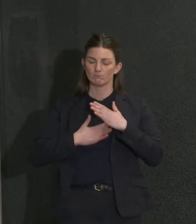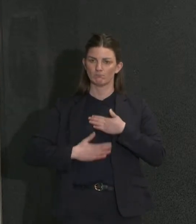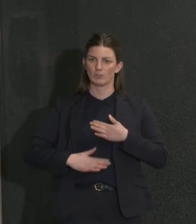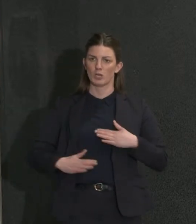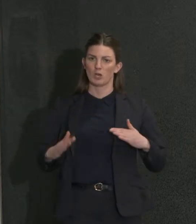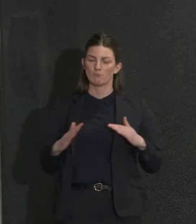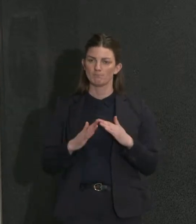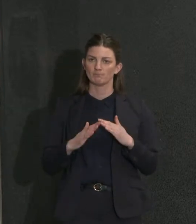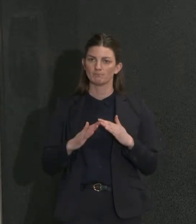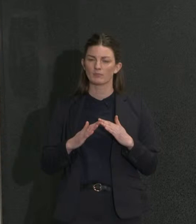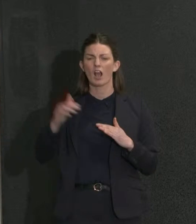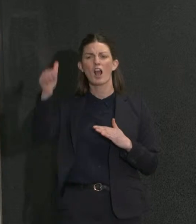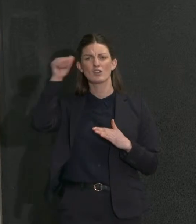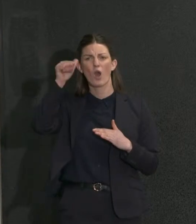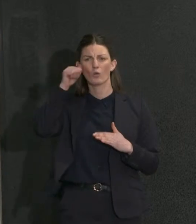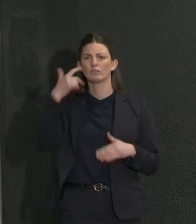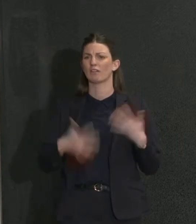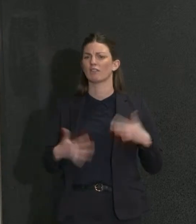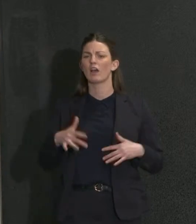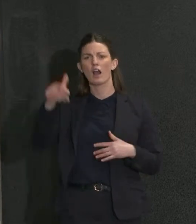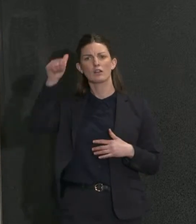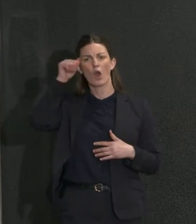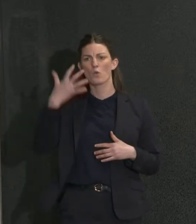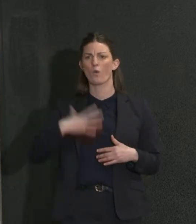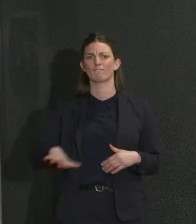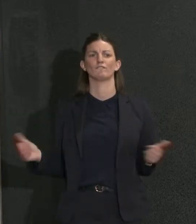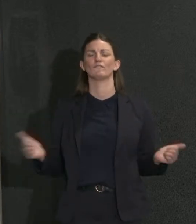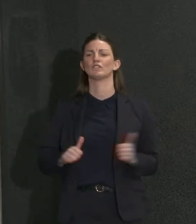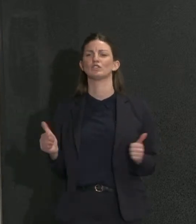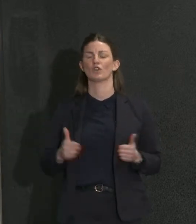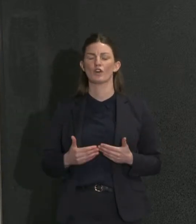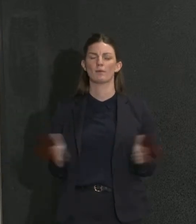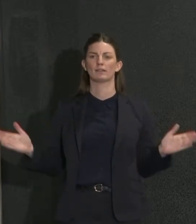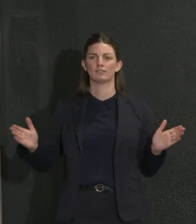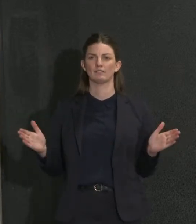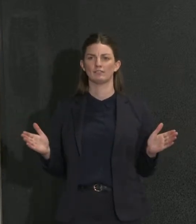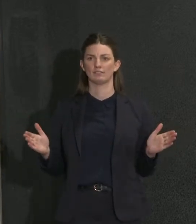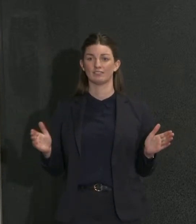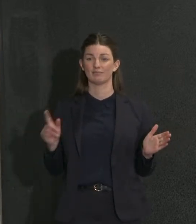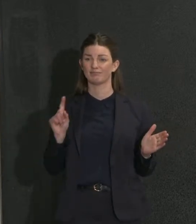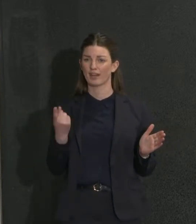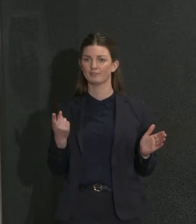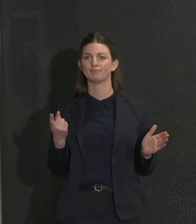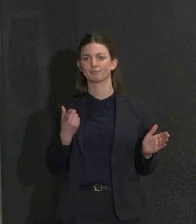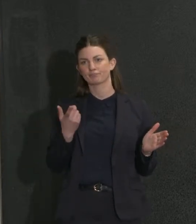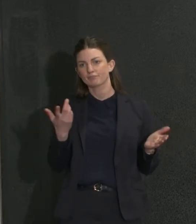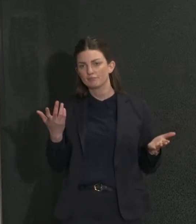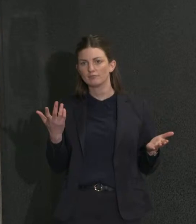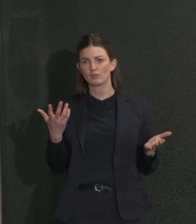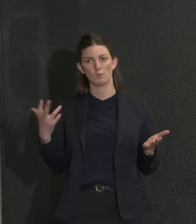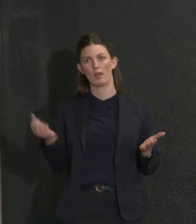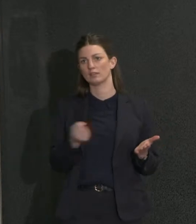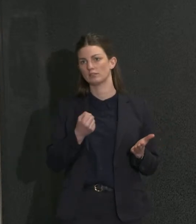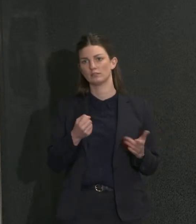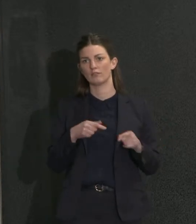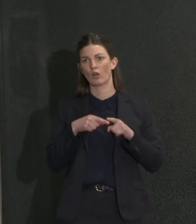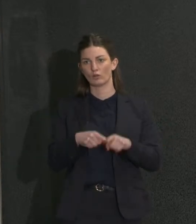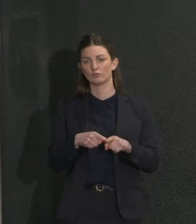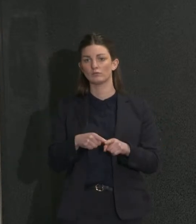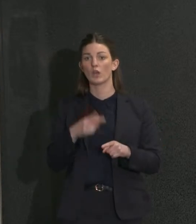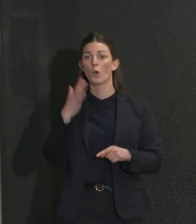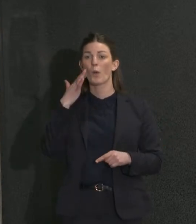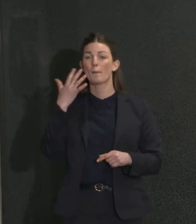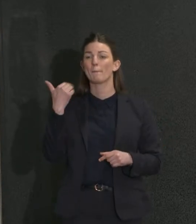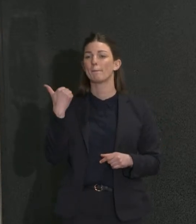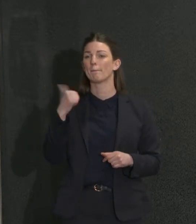we would love this to be over. None of us have the luxury of pretending that it is. When we get to 70%, we have more options. When